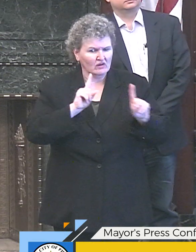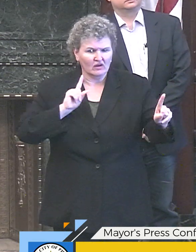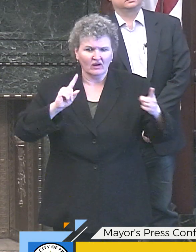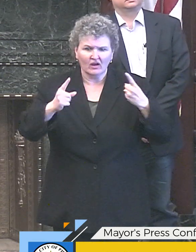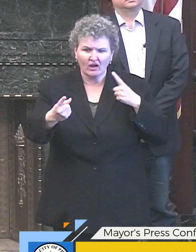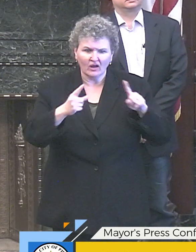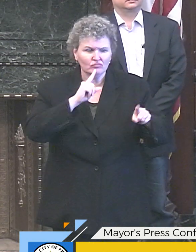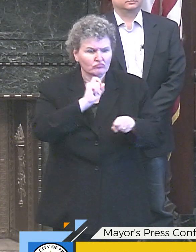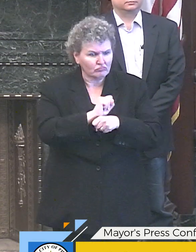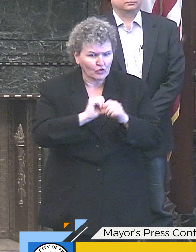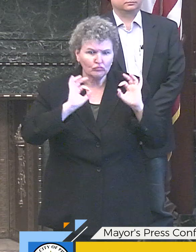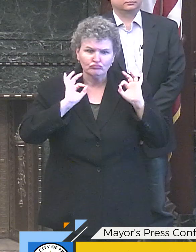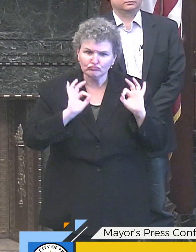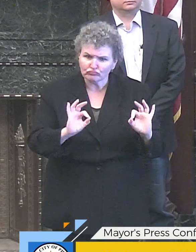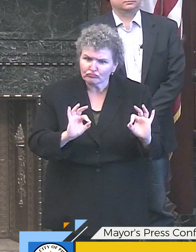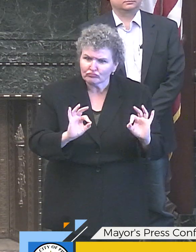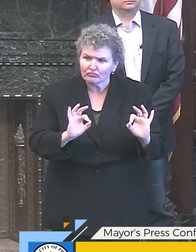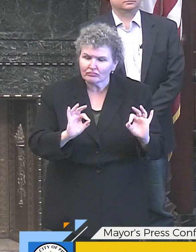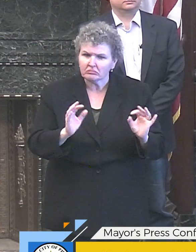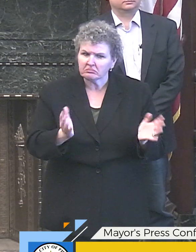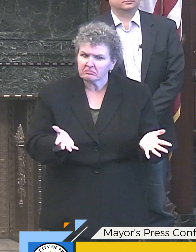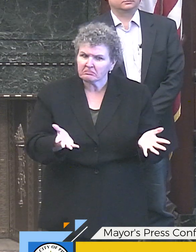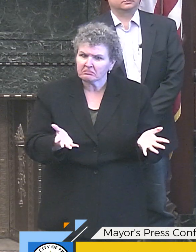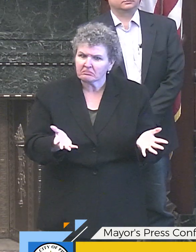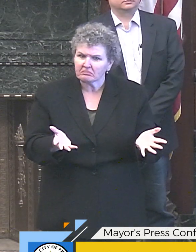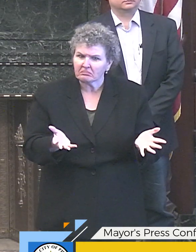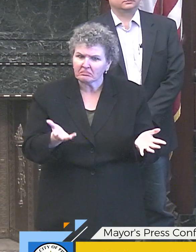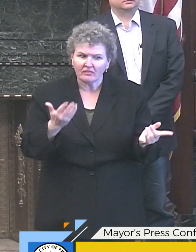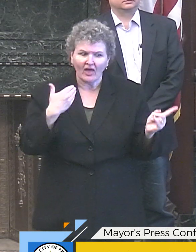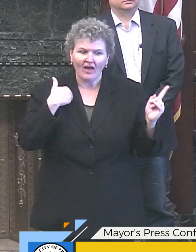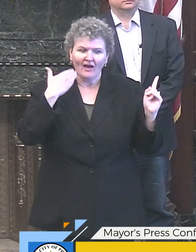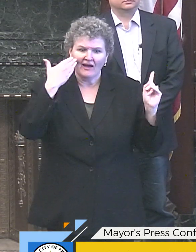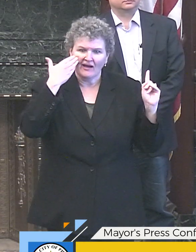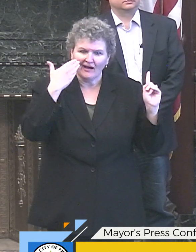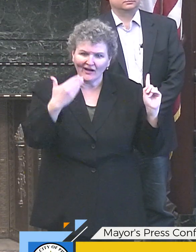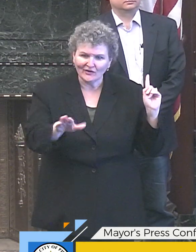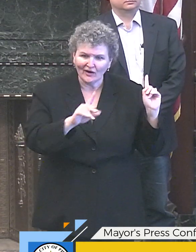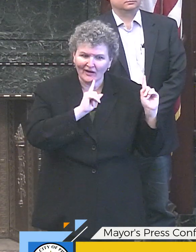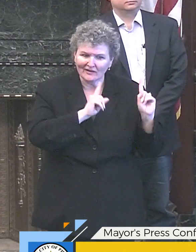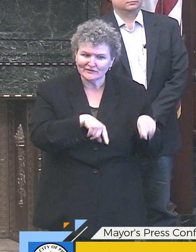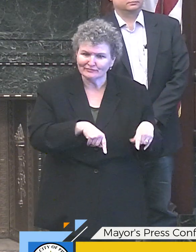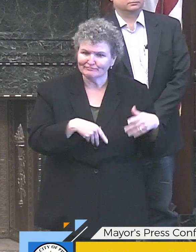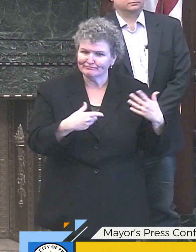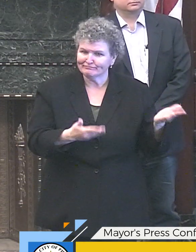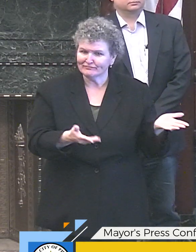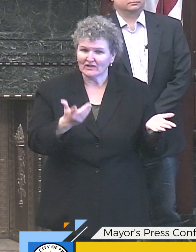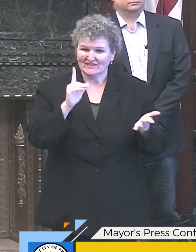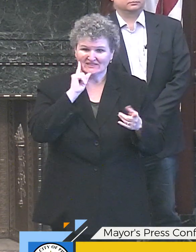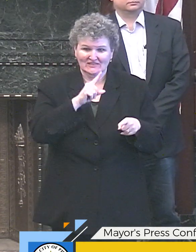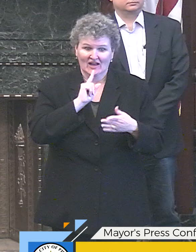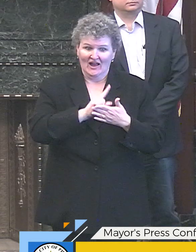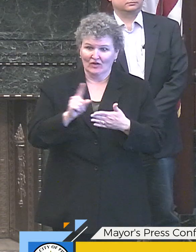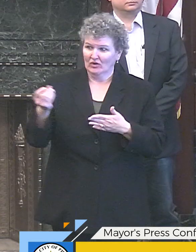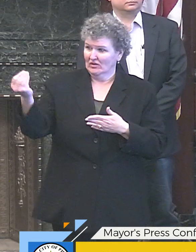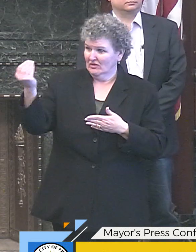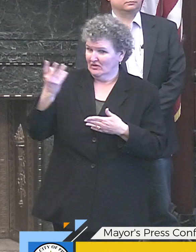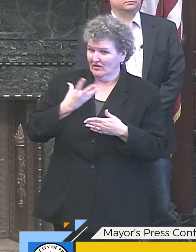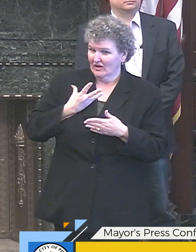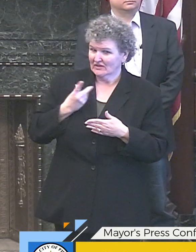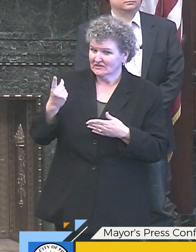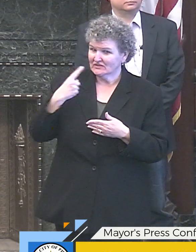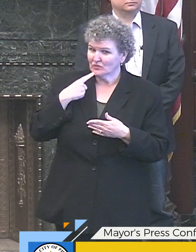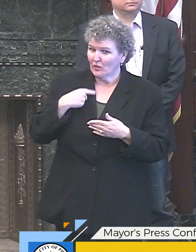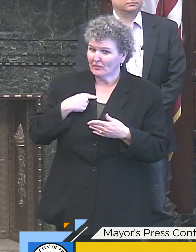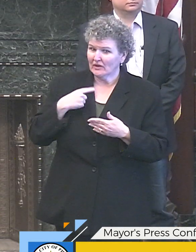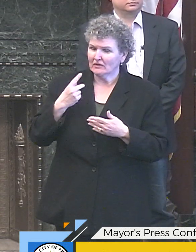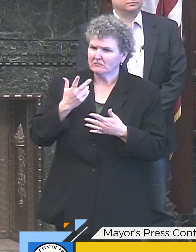know, I don't know. It's very hard to predict this. A week or so ago, I was asked that question, and I said maybe 2 to 4 weeks from